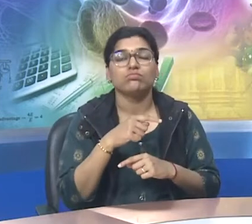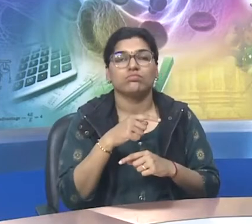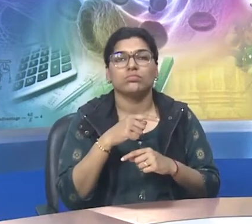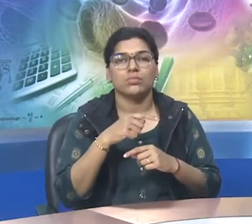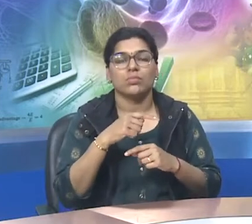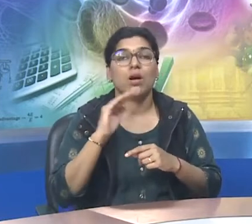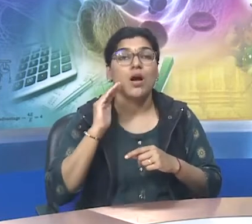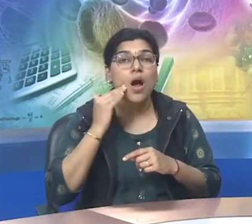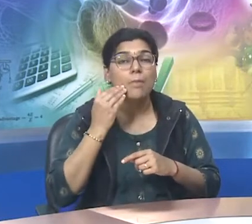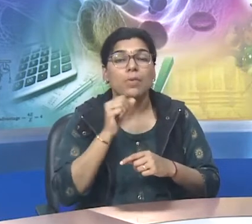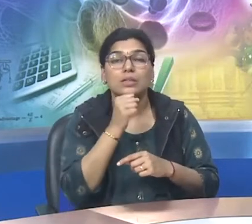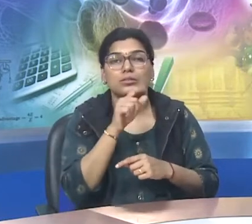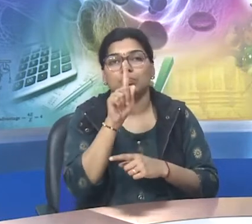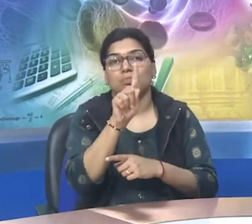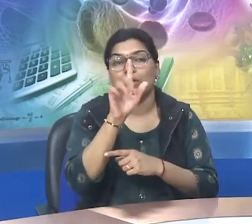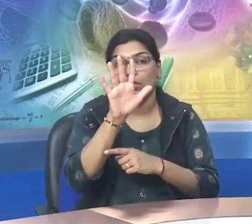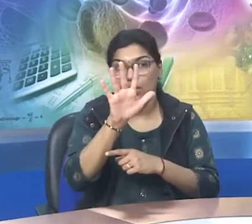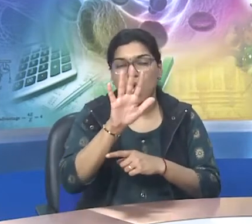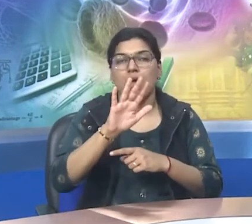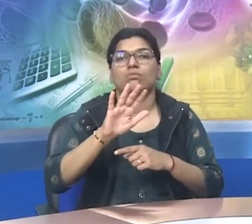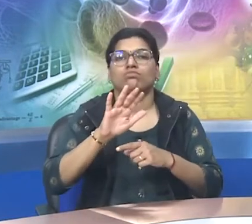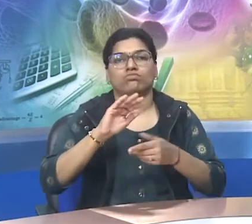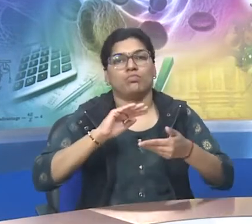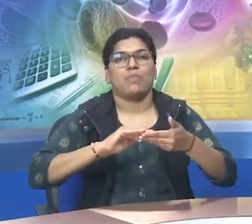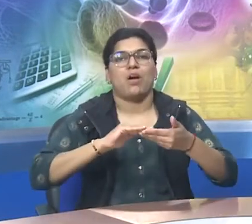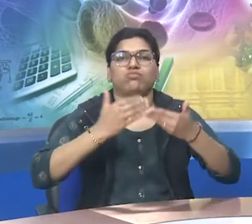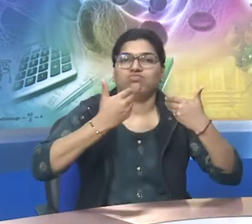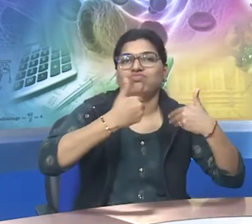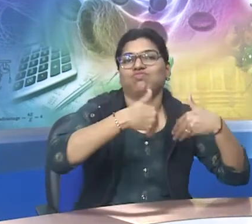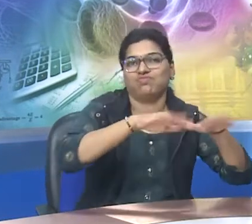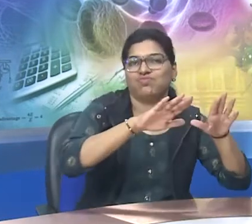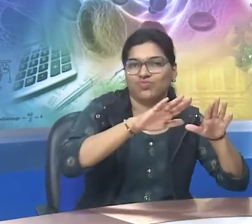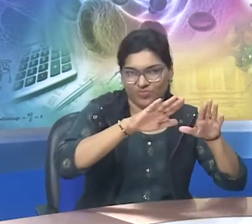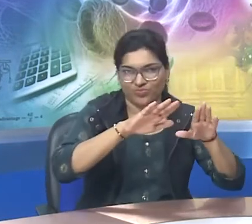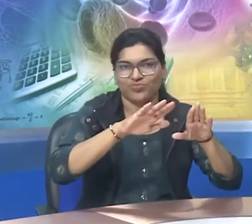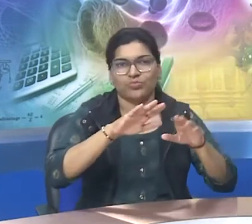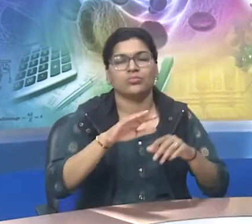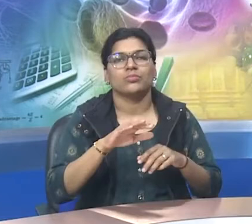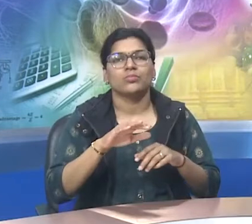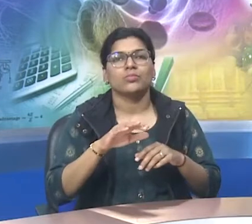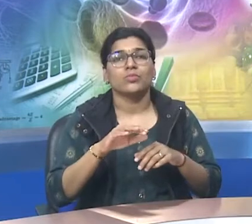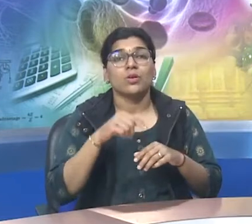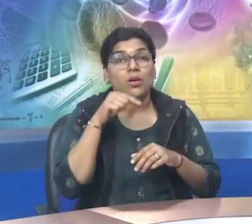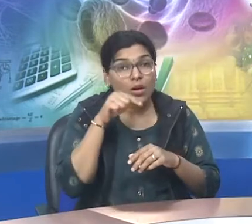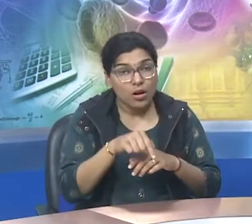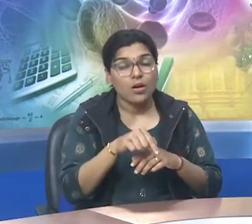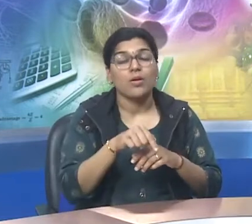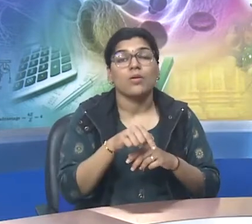Kamala Das, she at the age of 15, she got